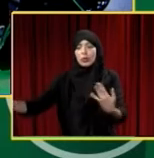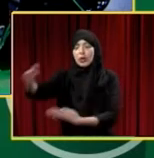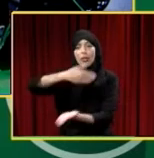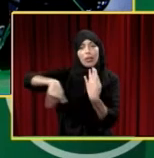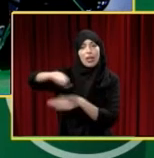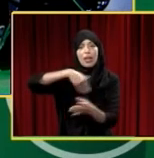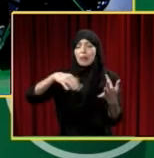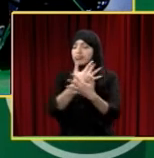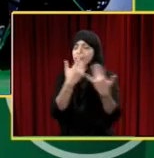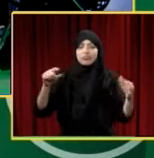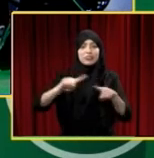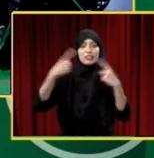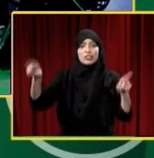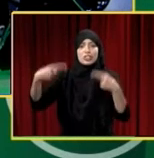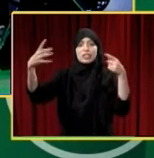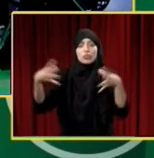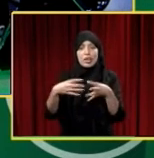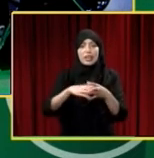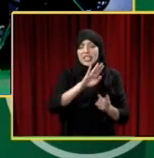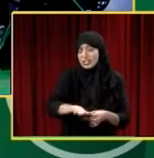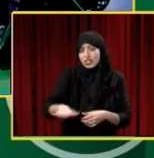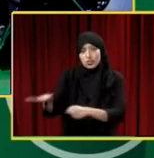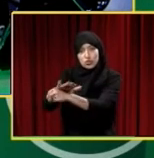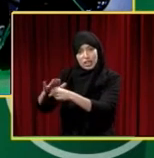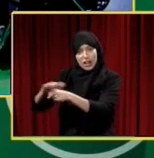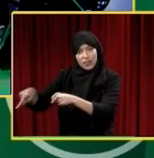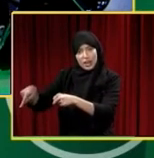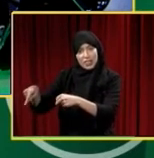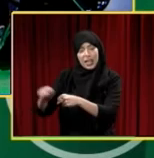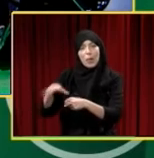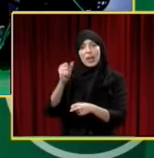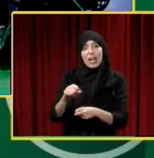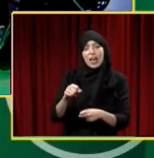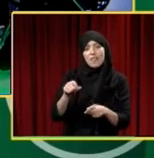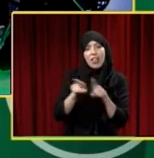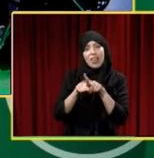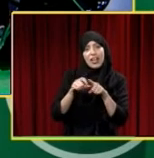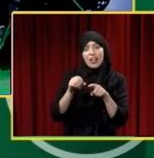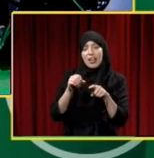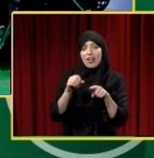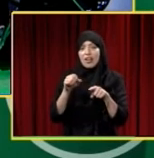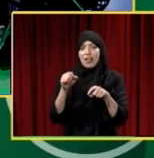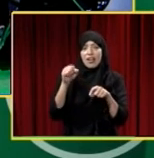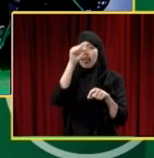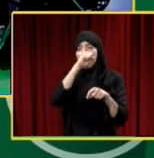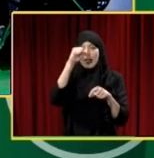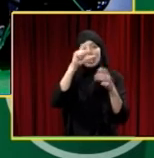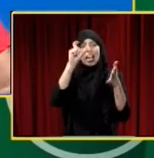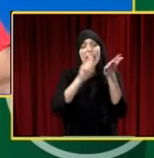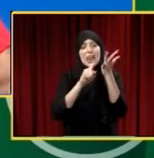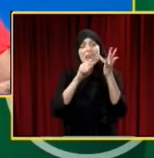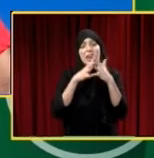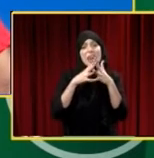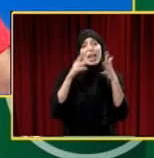There's a run, there's the children's zone. We've got Chuckles the Clown, Sparky the Stilt Man, and we've got Ali the Deaf Bear as